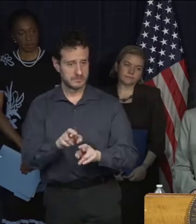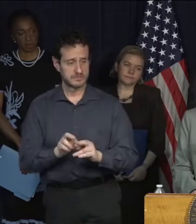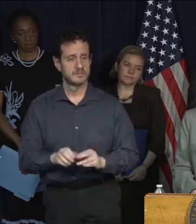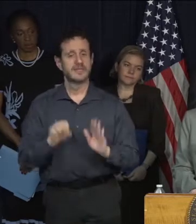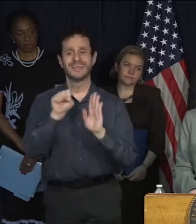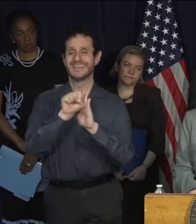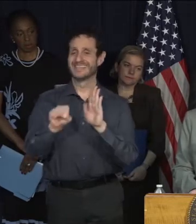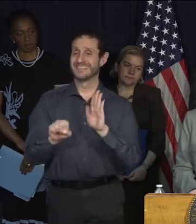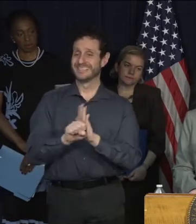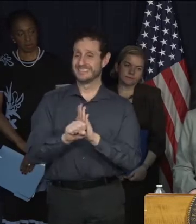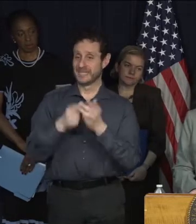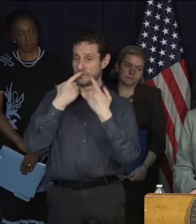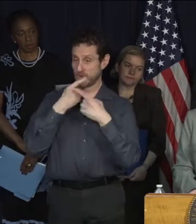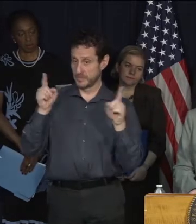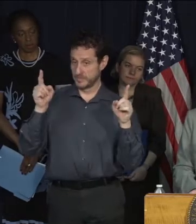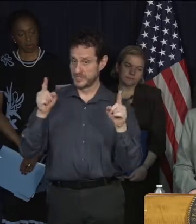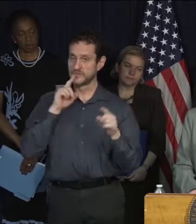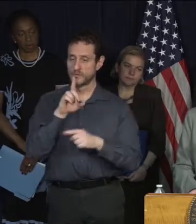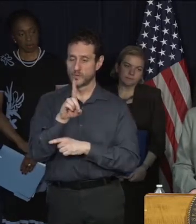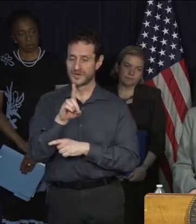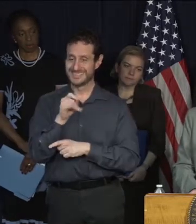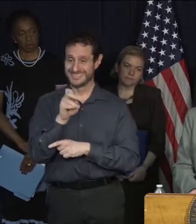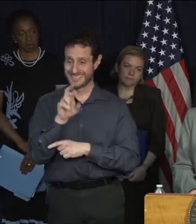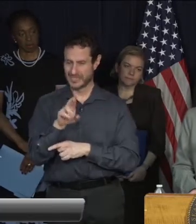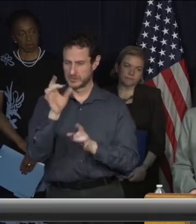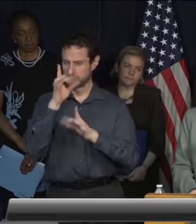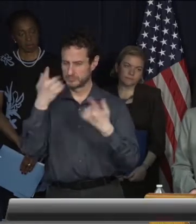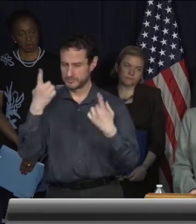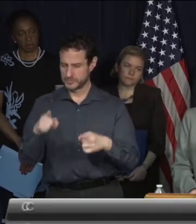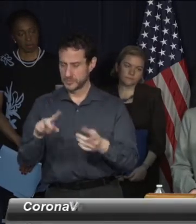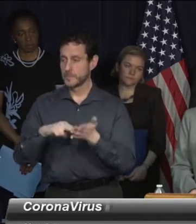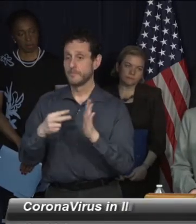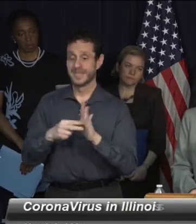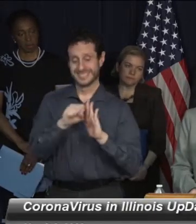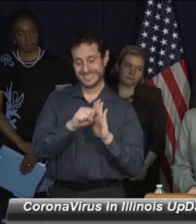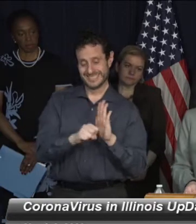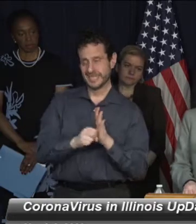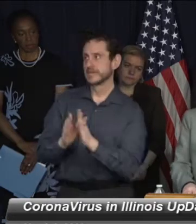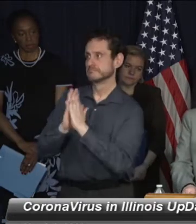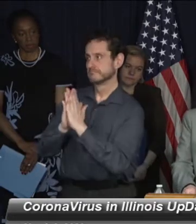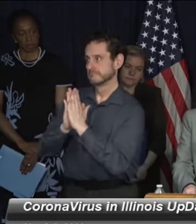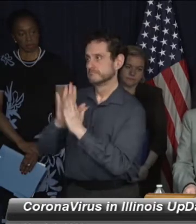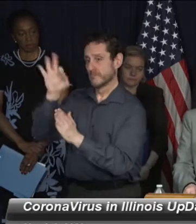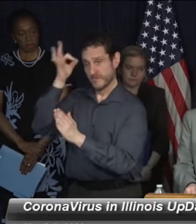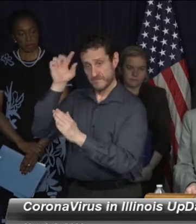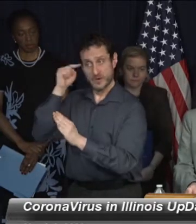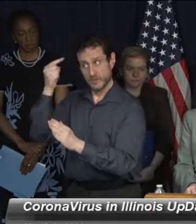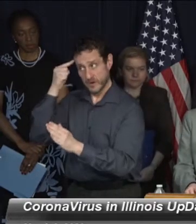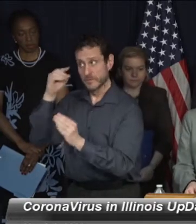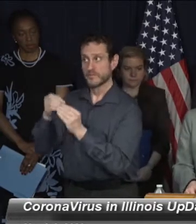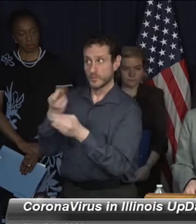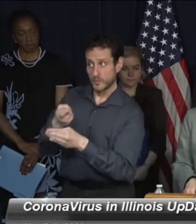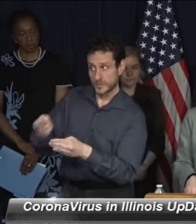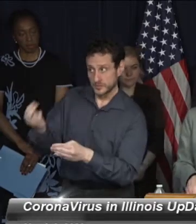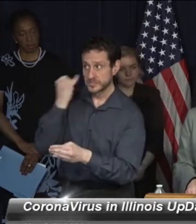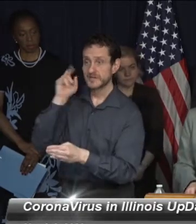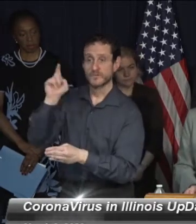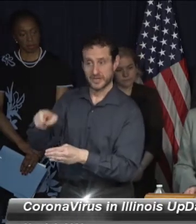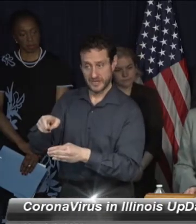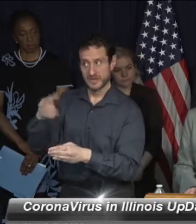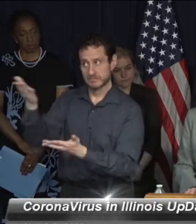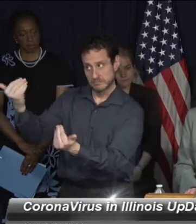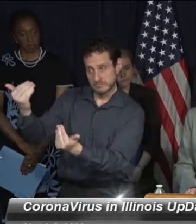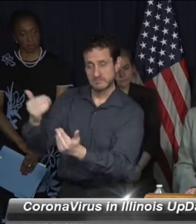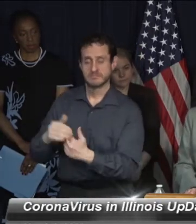disaster proclamation allows the state to ask the federal government for additional resources should the need